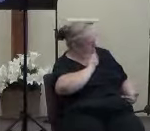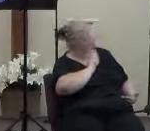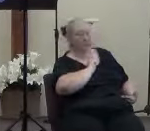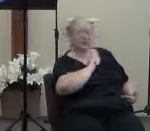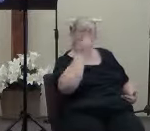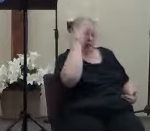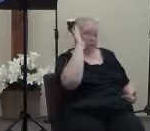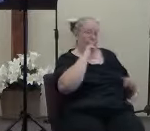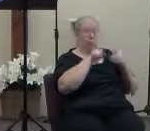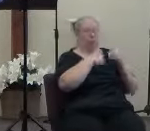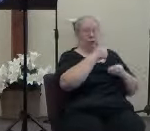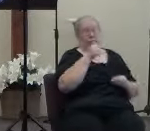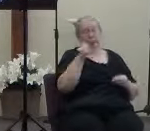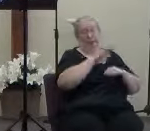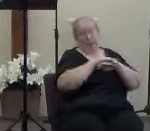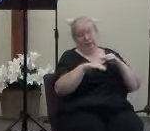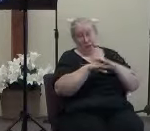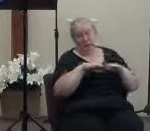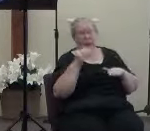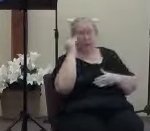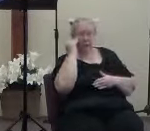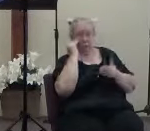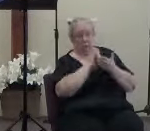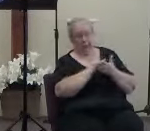don't know about y'all, but that's pretty comforting to me.